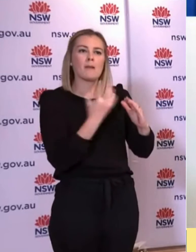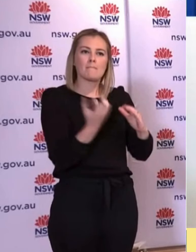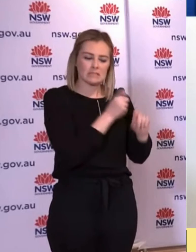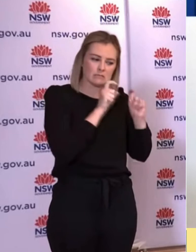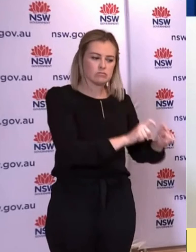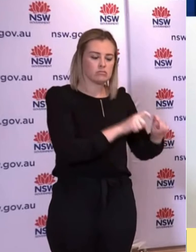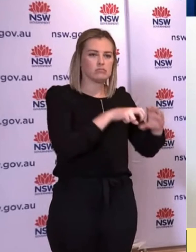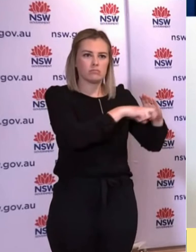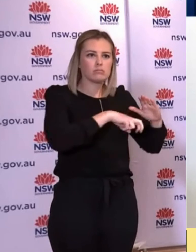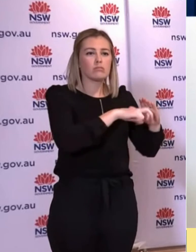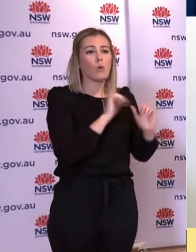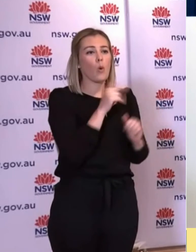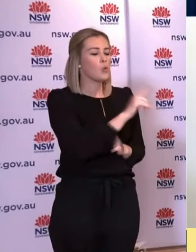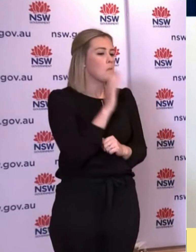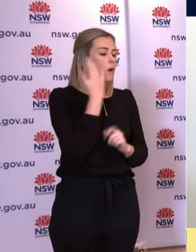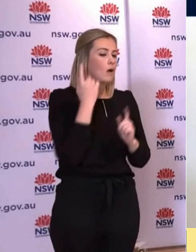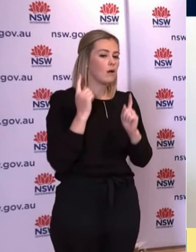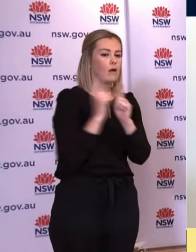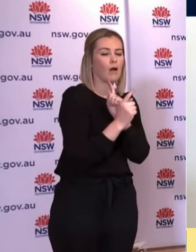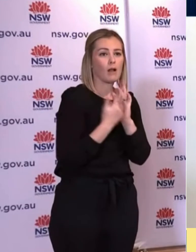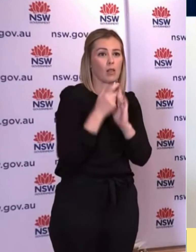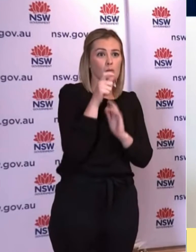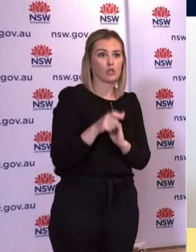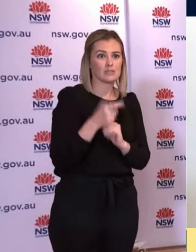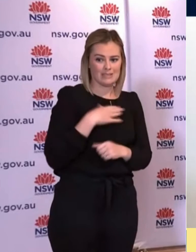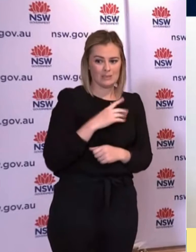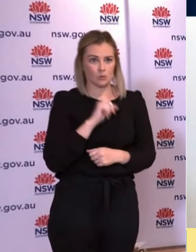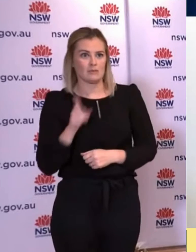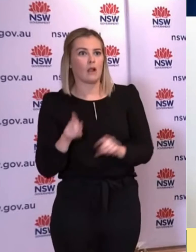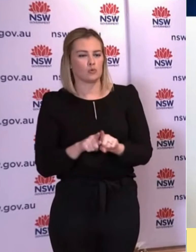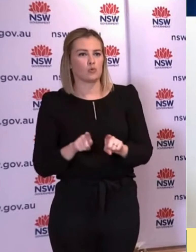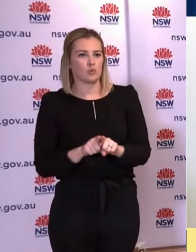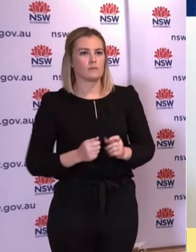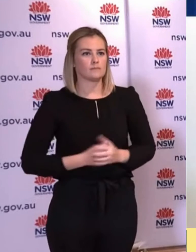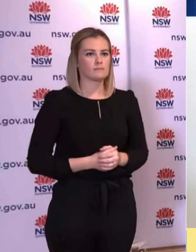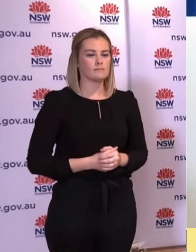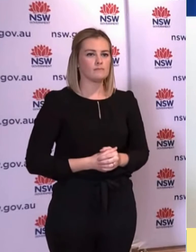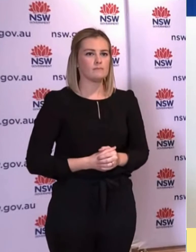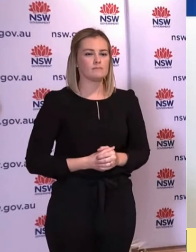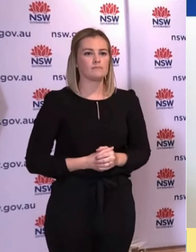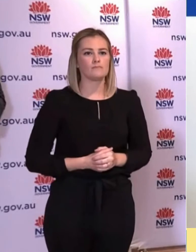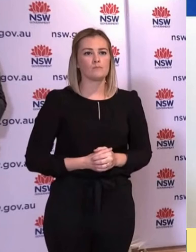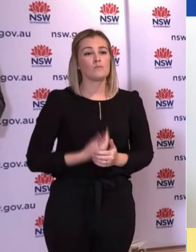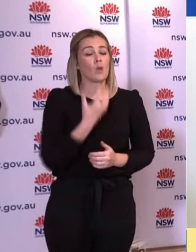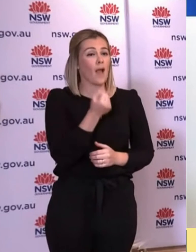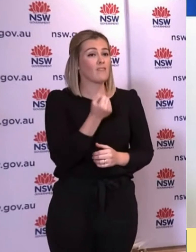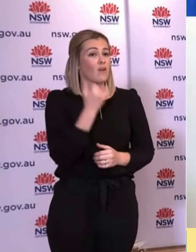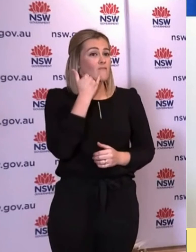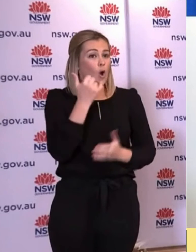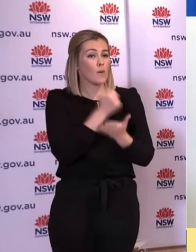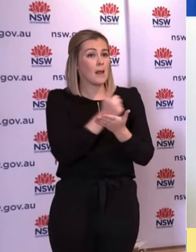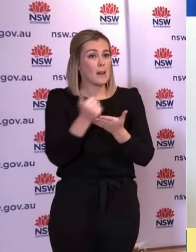with. And so that's absolutely happening, and there is a phone number there that people can call.